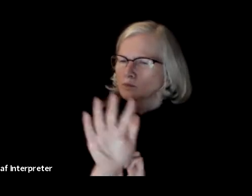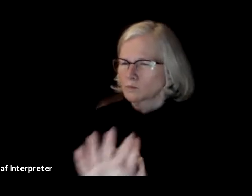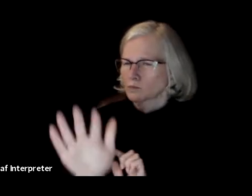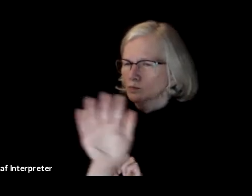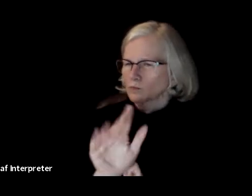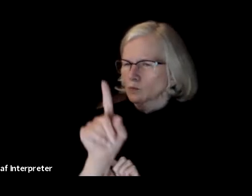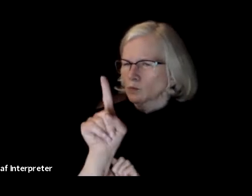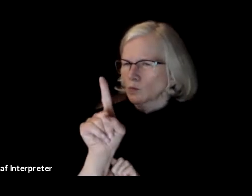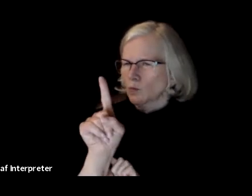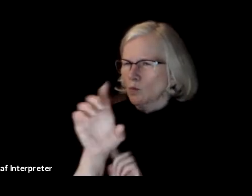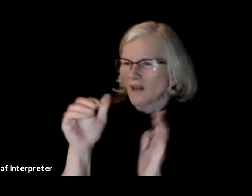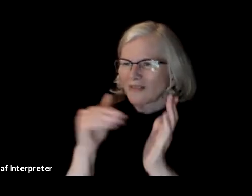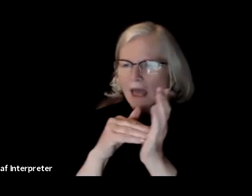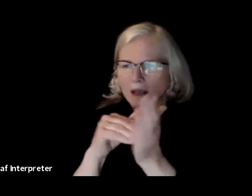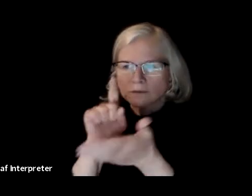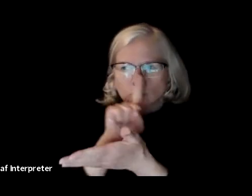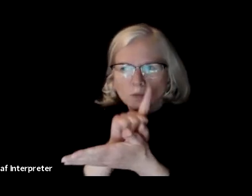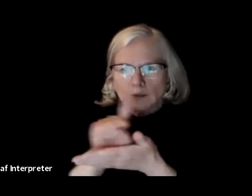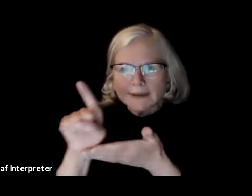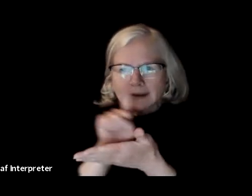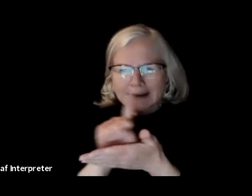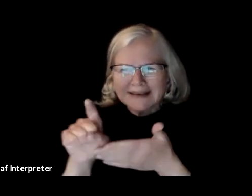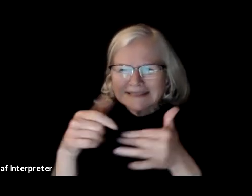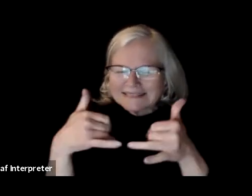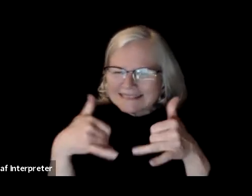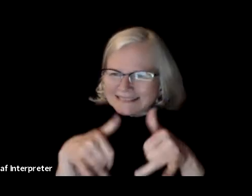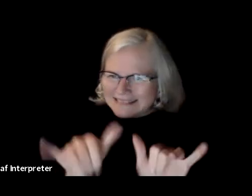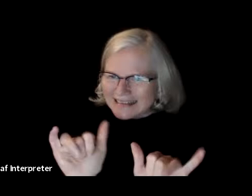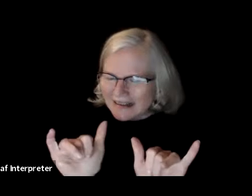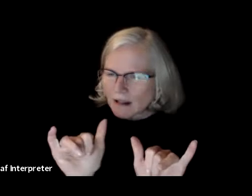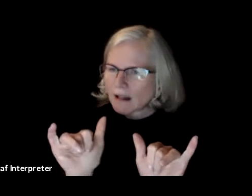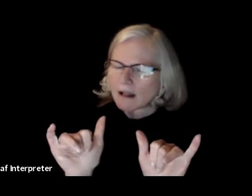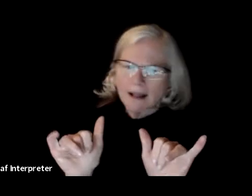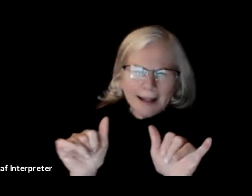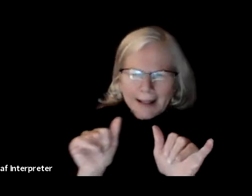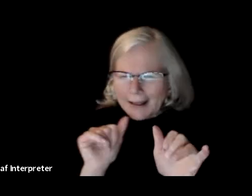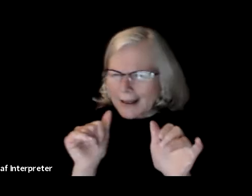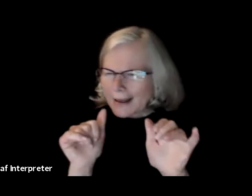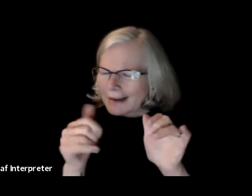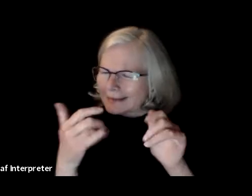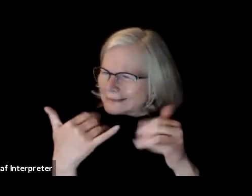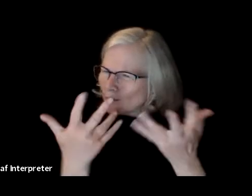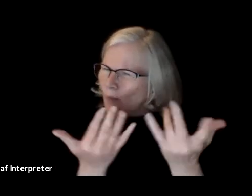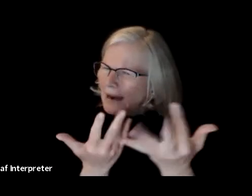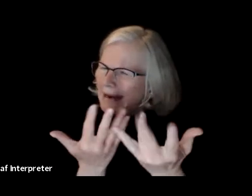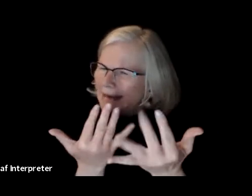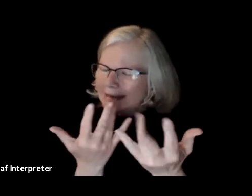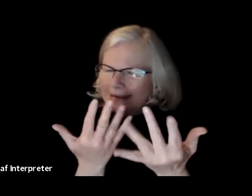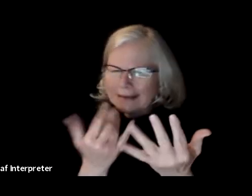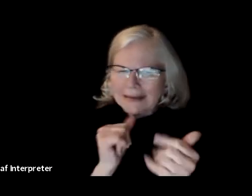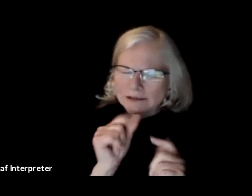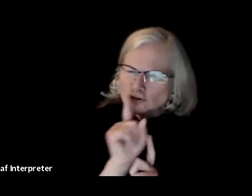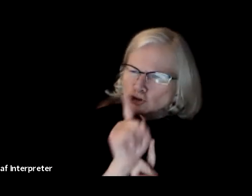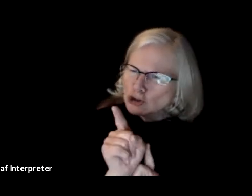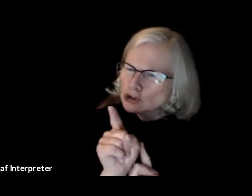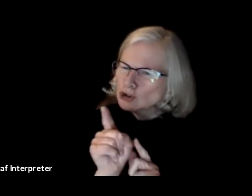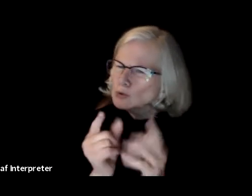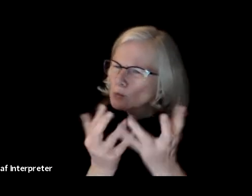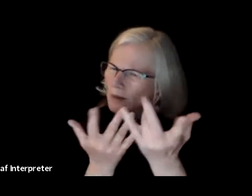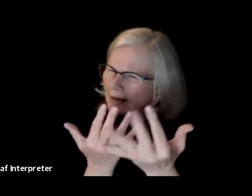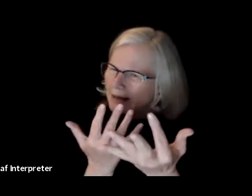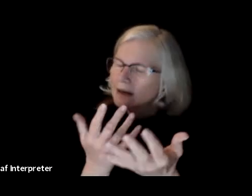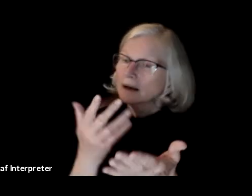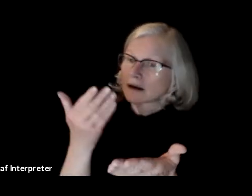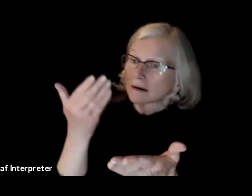we're kind of in another in-between phase where we're waiting for them to kind of get to that point. And so, as